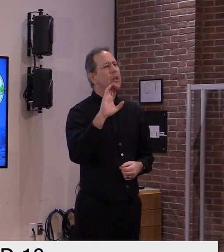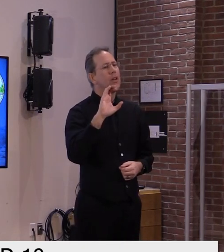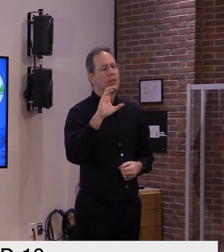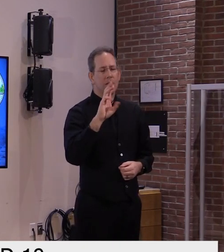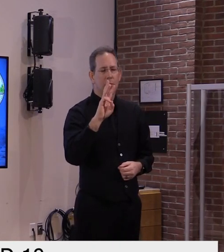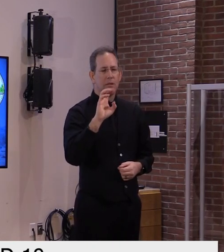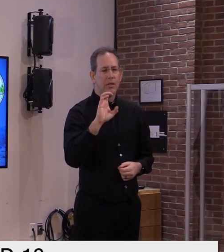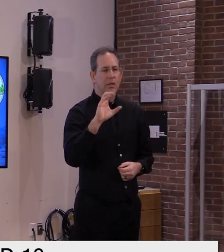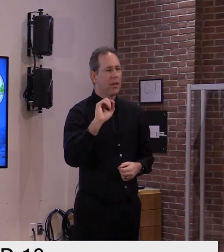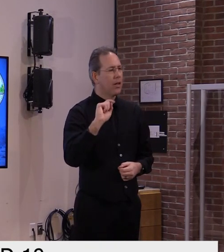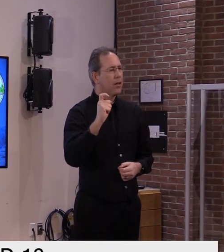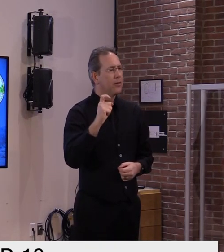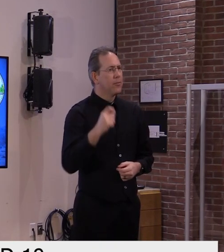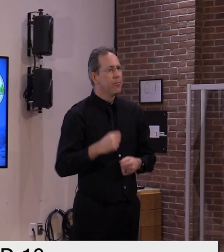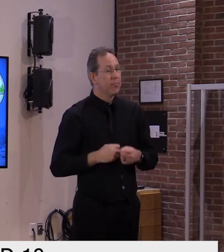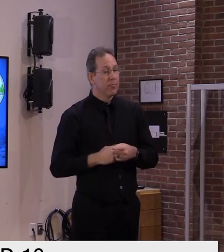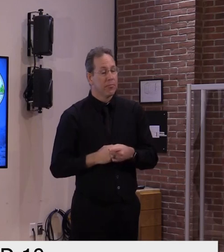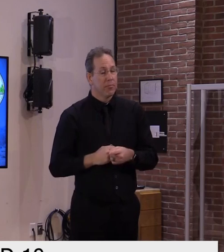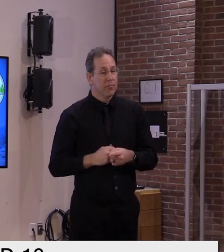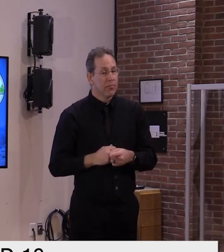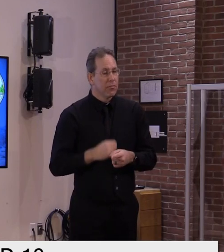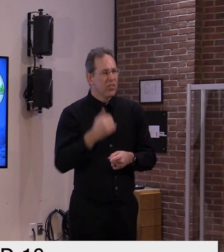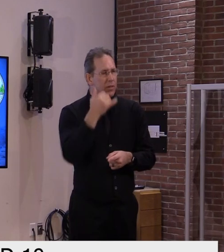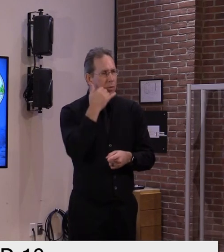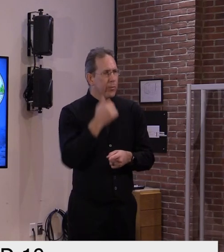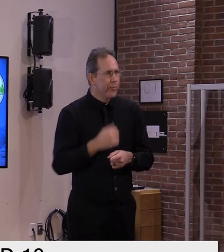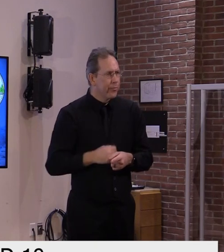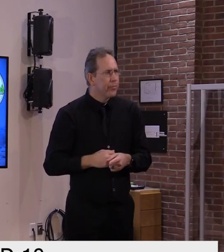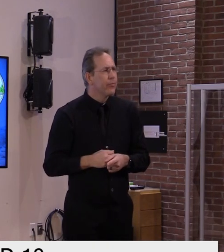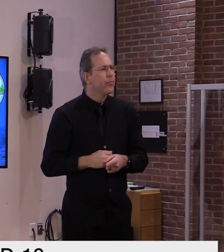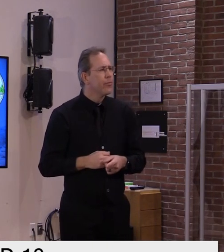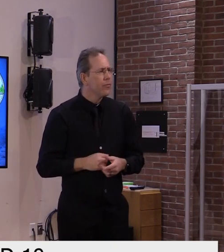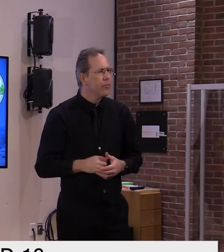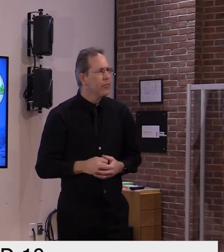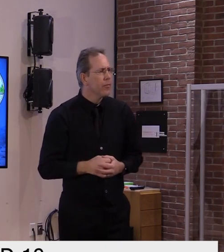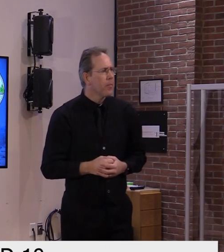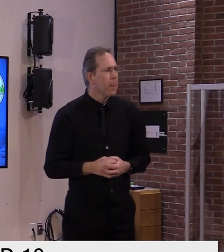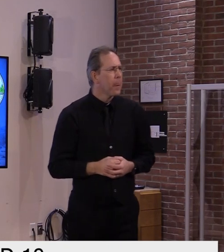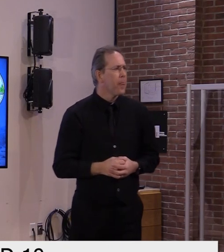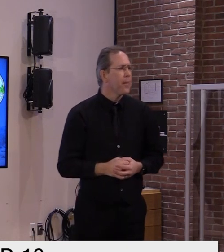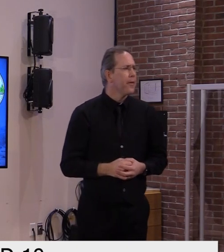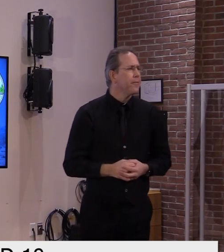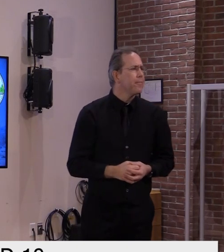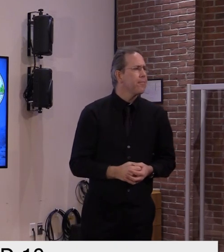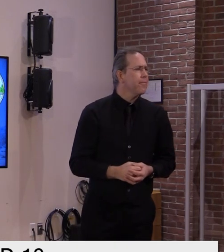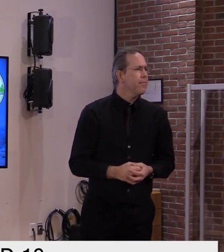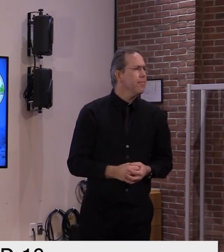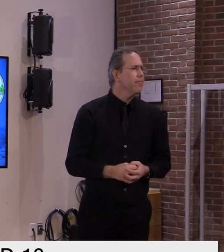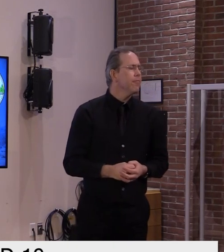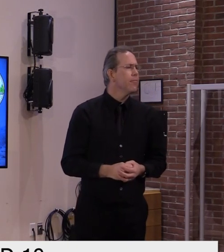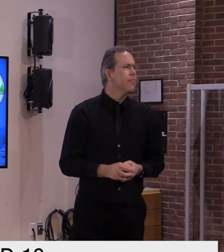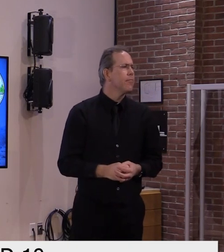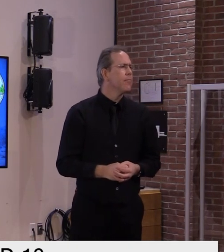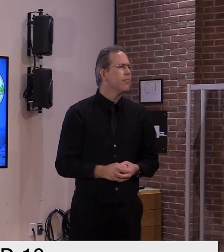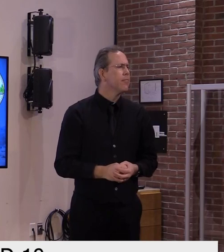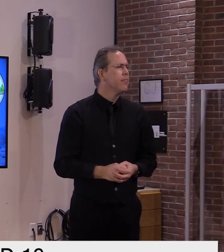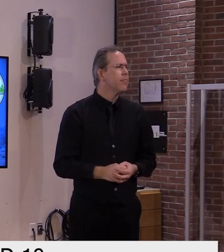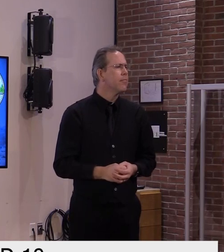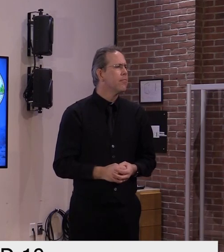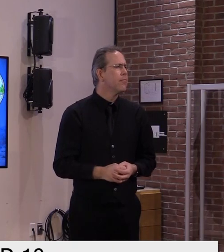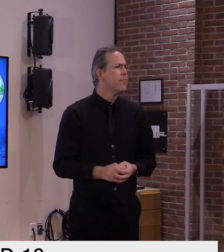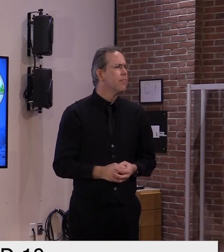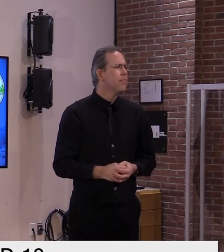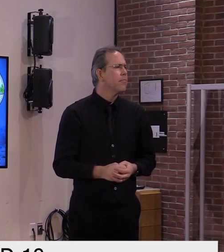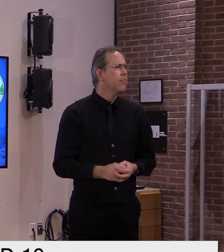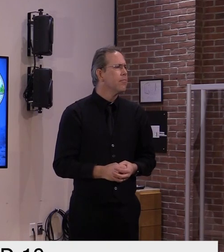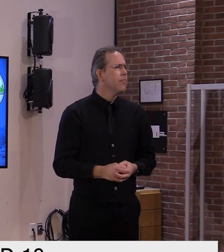WCAX. Hi. We've seen reports out of other states that some vaccine doses had to be tossed because they couldn't get them into people's arms fast enough. Has Vermont had to